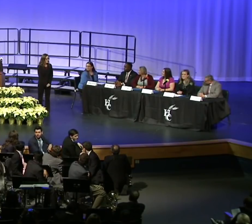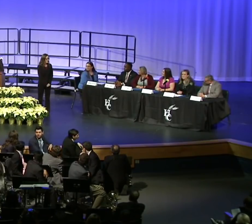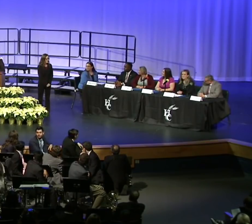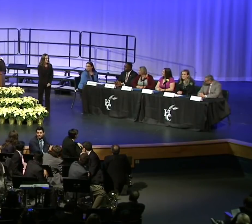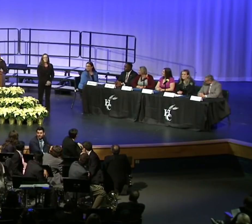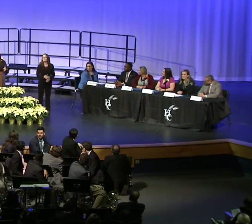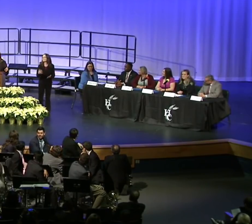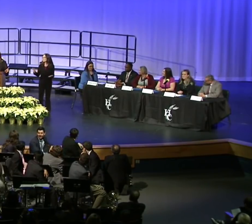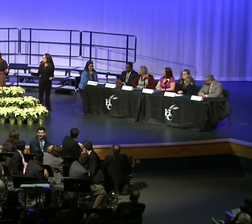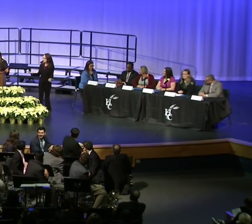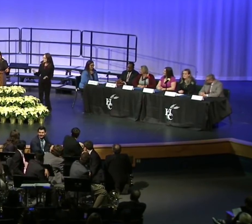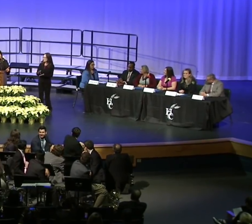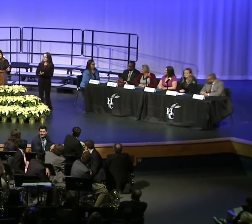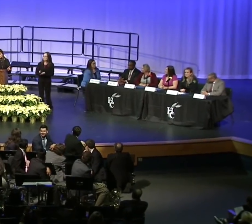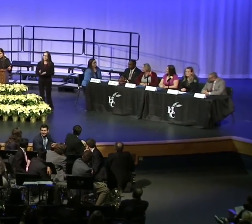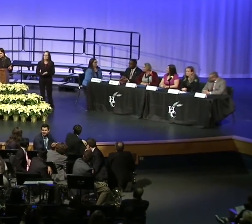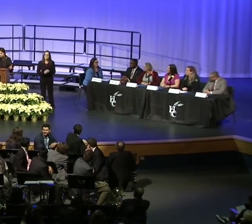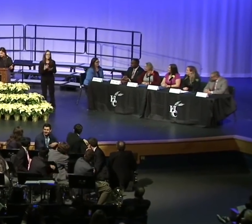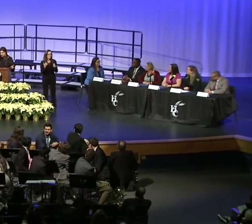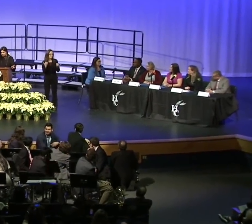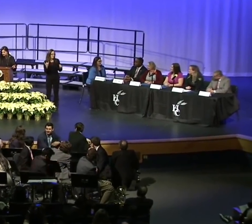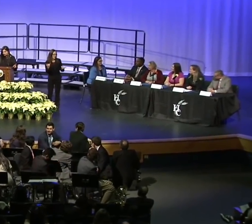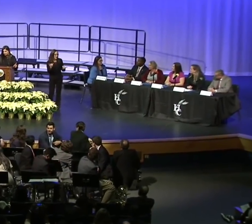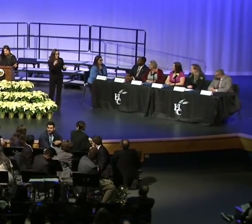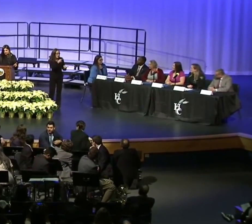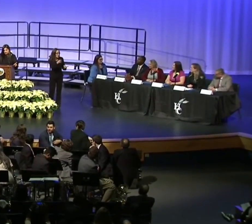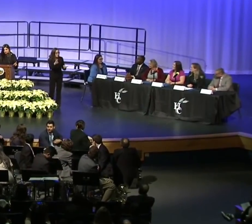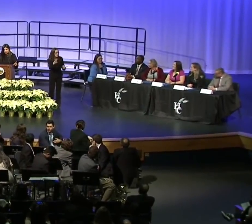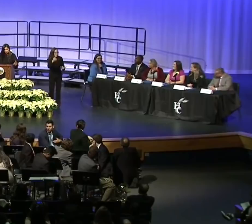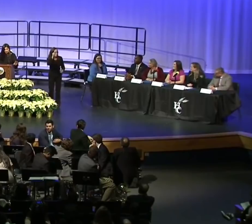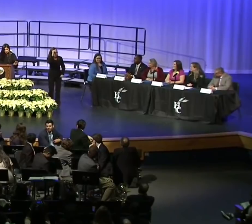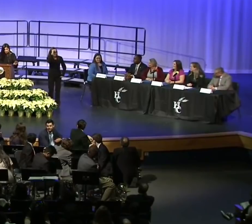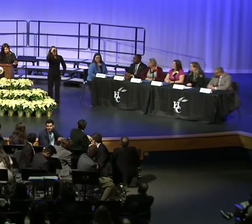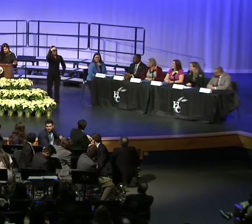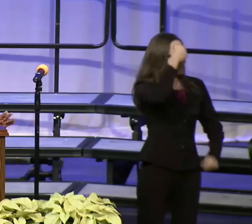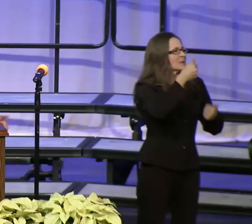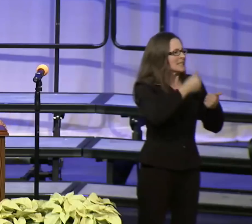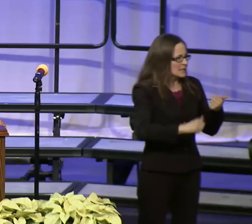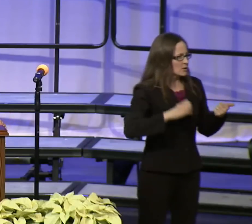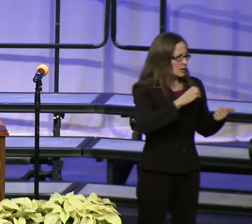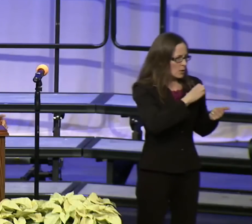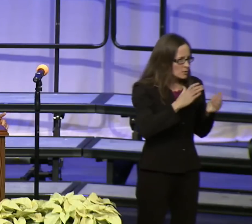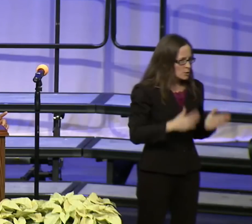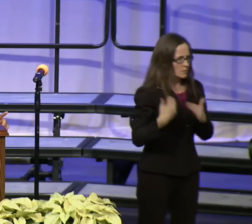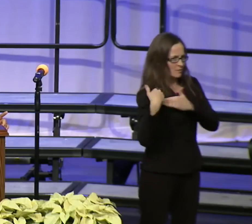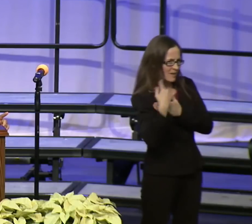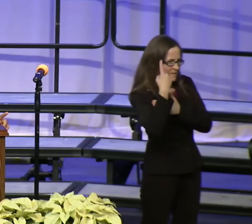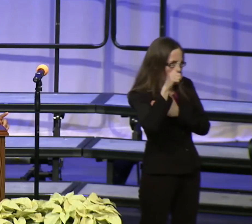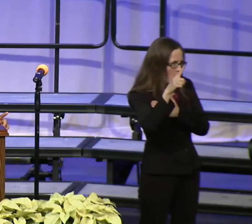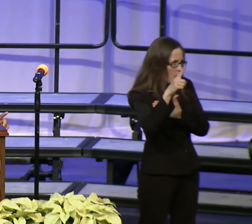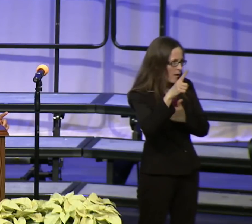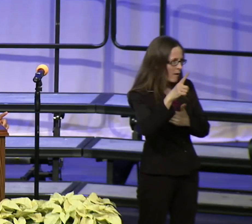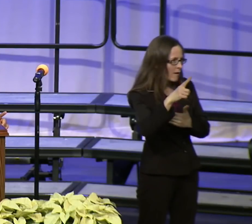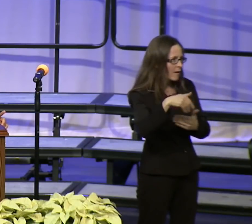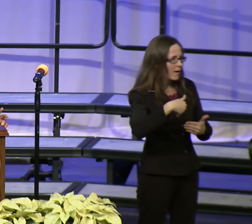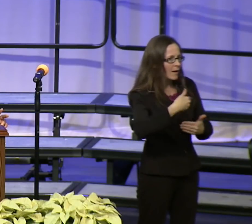Okay, so now you all know what each council person is responsible for the next 4 years. There may or may not